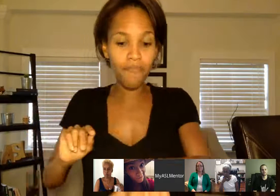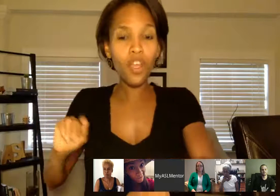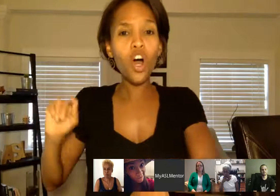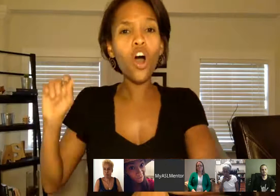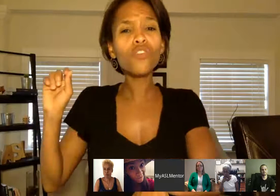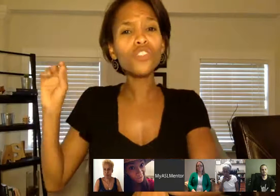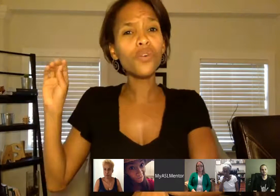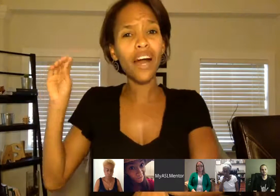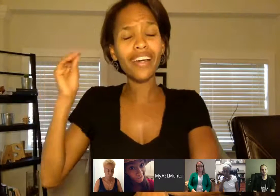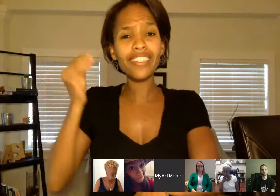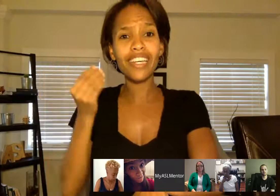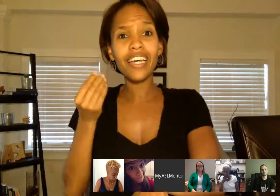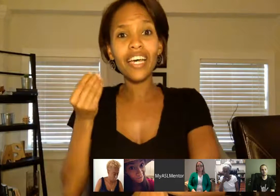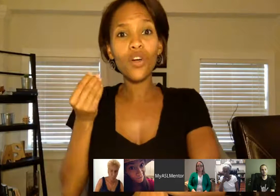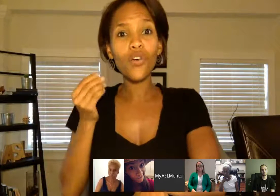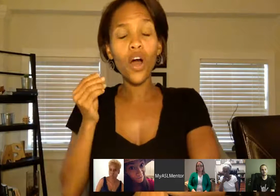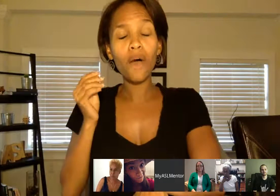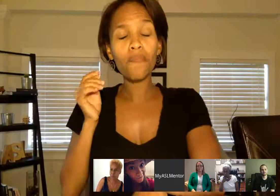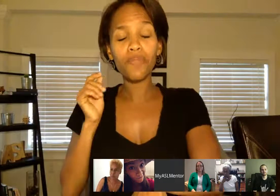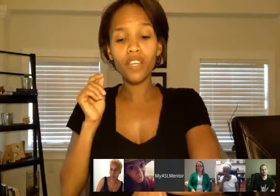that. Also, guys,